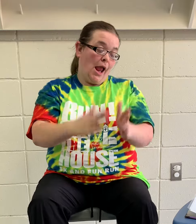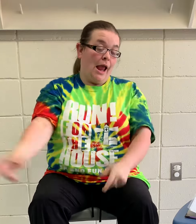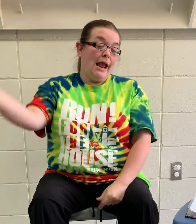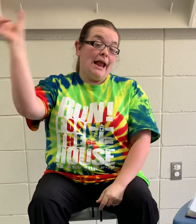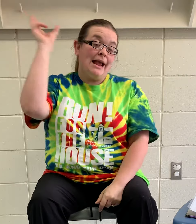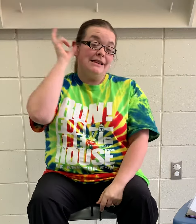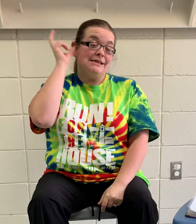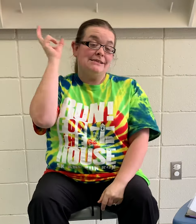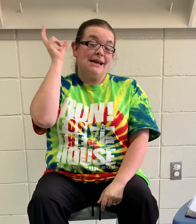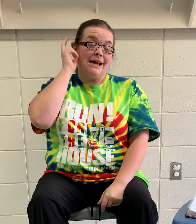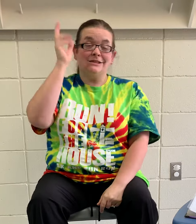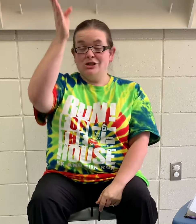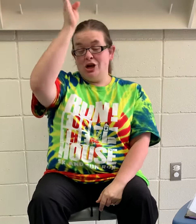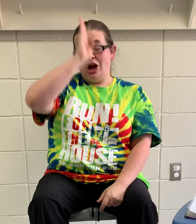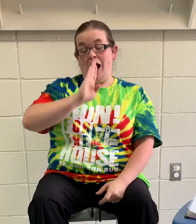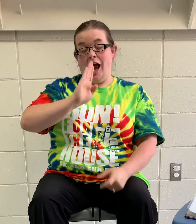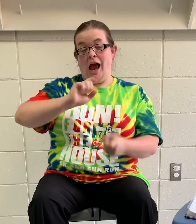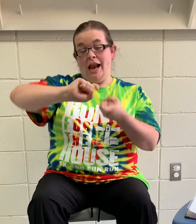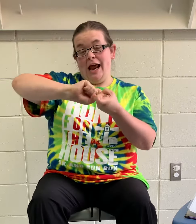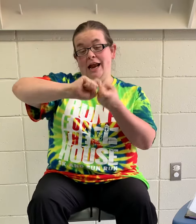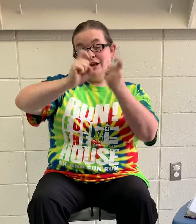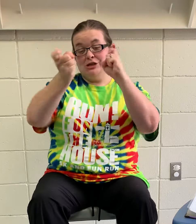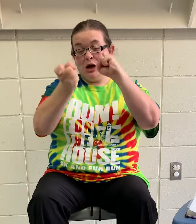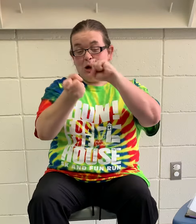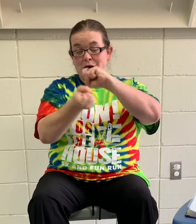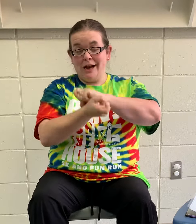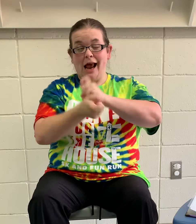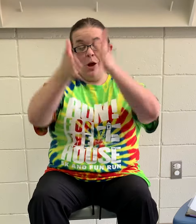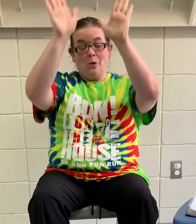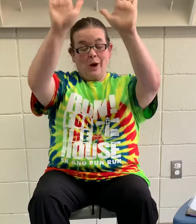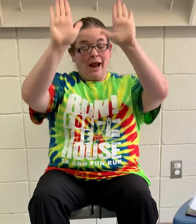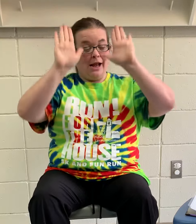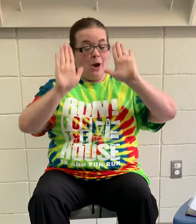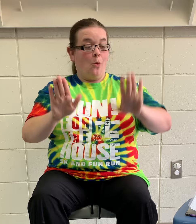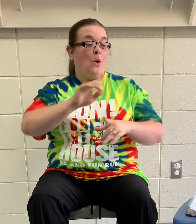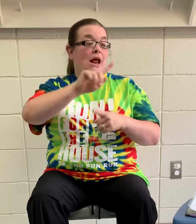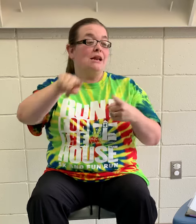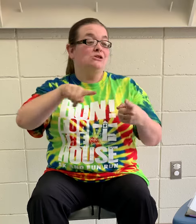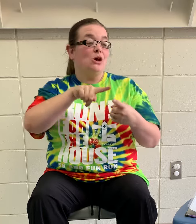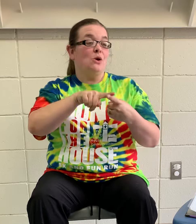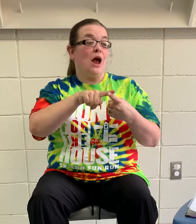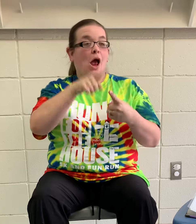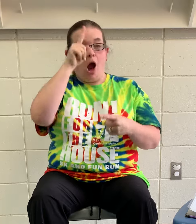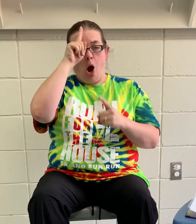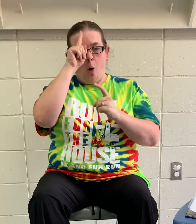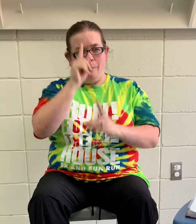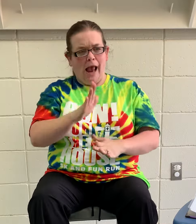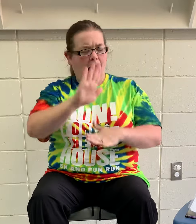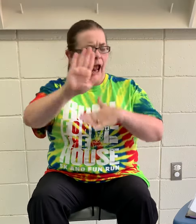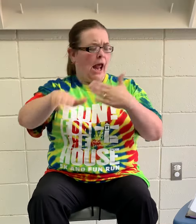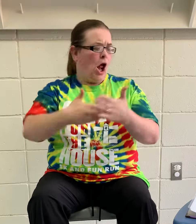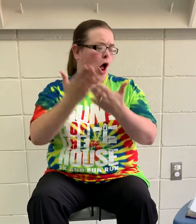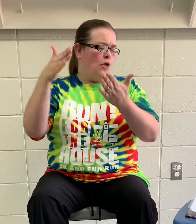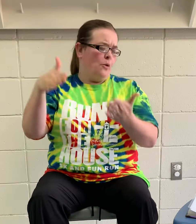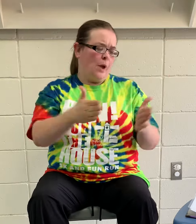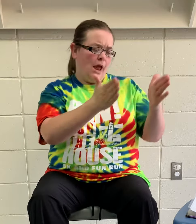He listened to God, and it turned out great. When Jonah obeyed all the way.